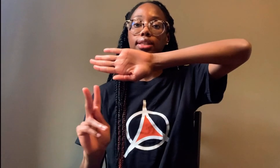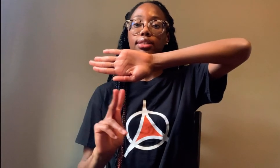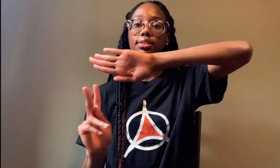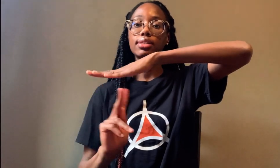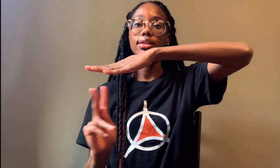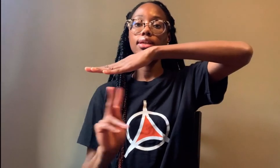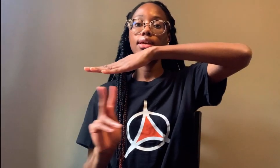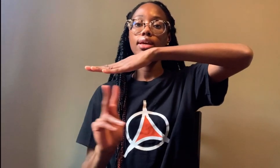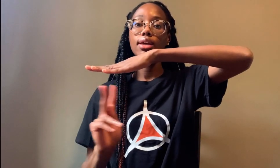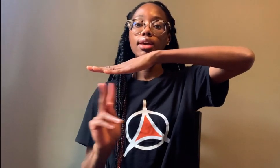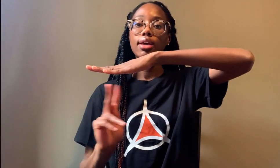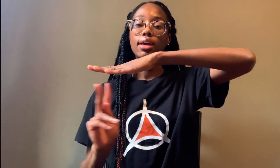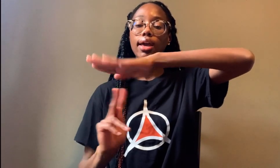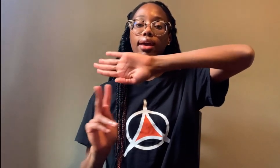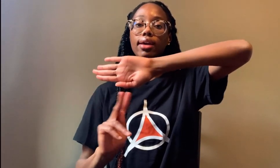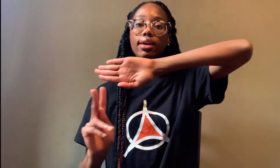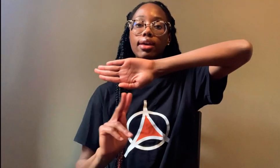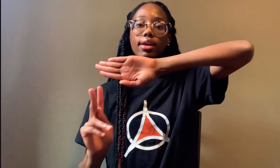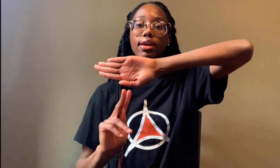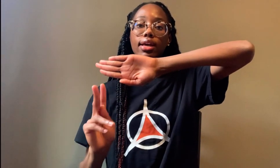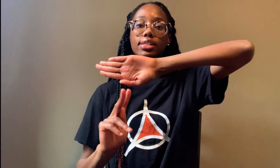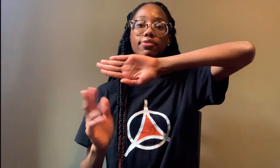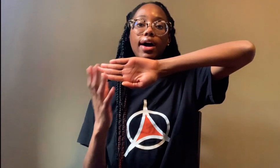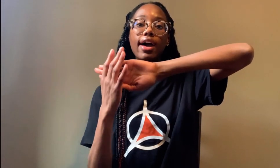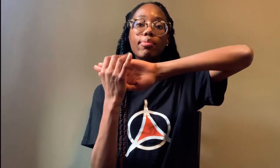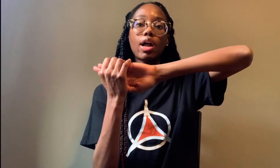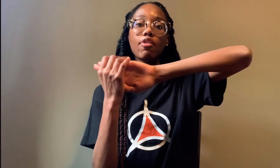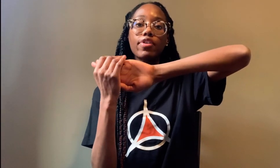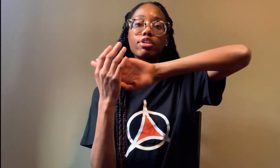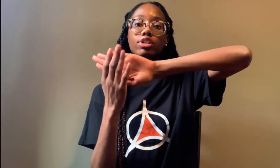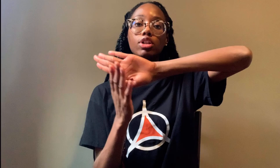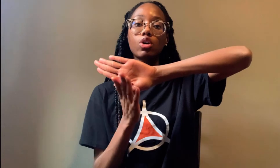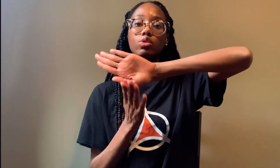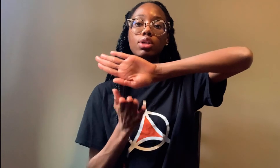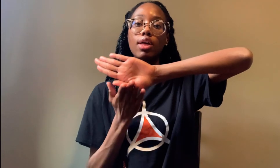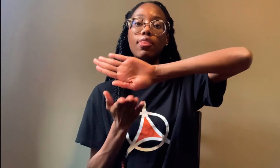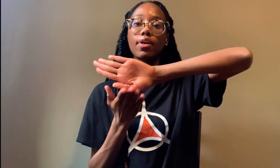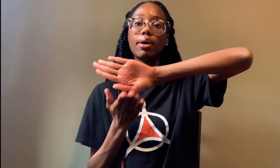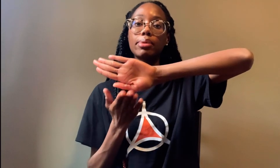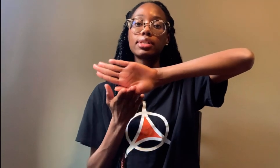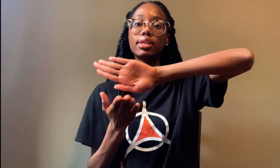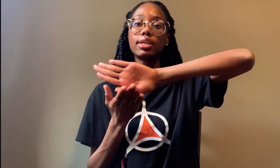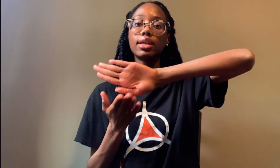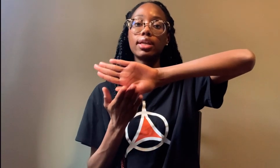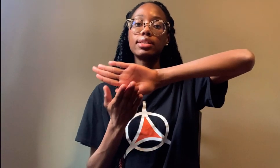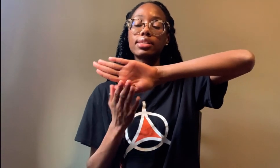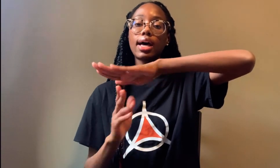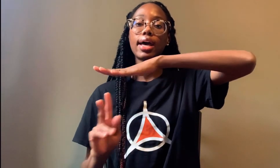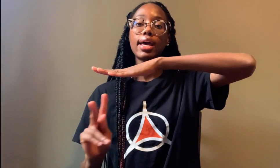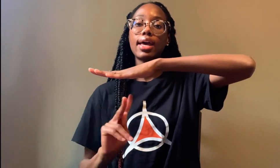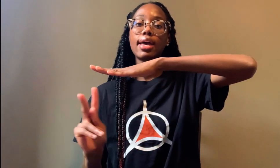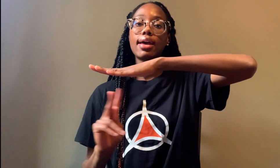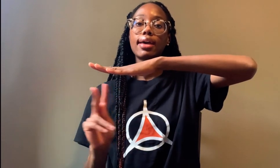this. K. It's a 5, but all fingers are closed. Thumb is inside.